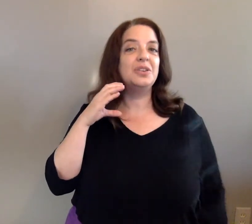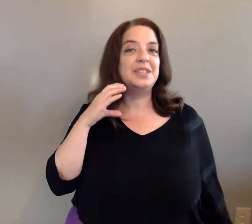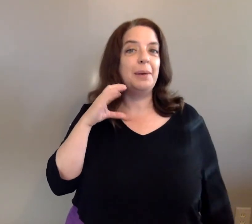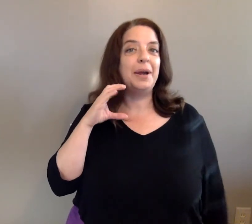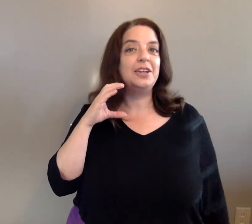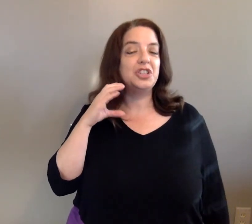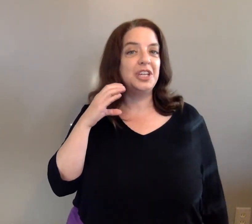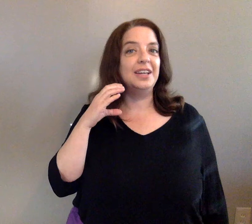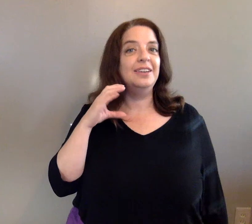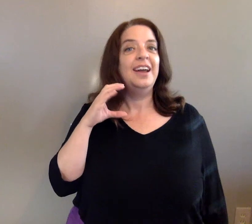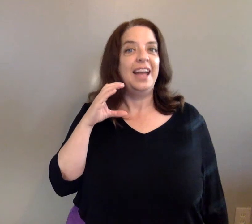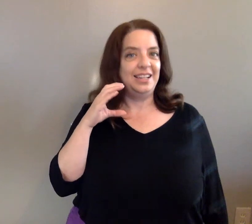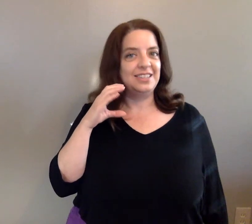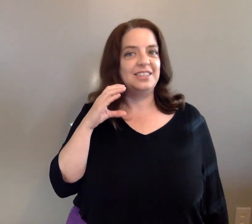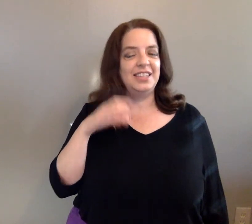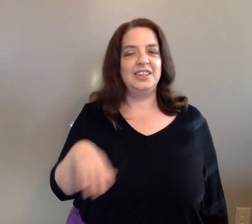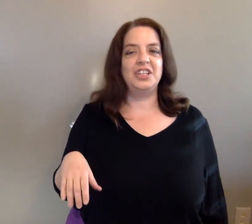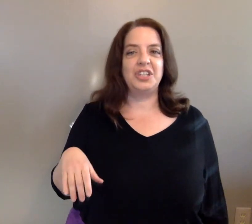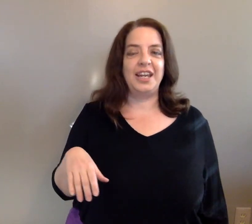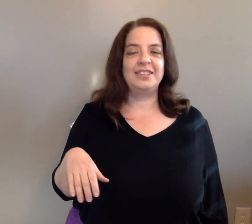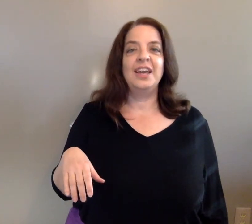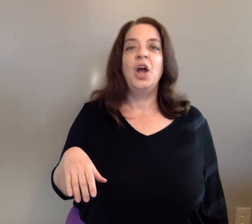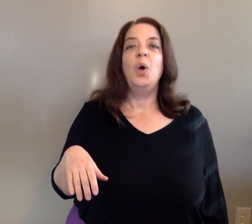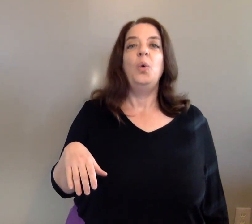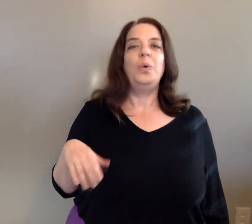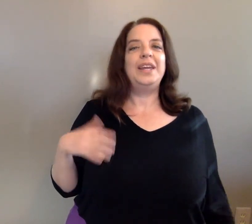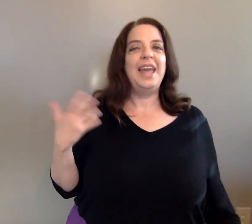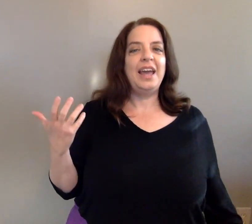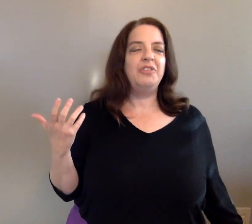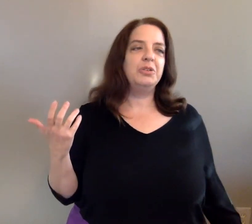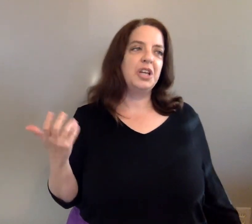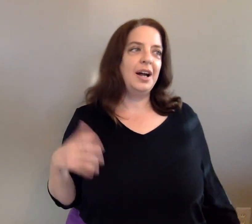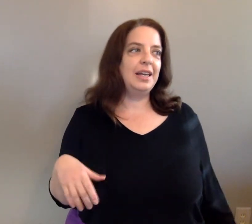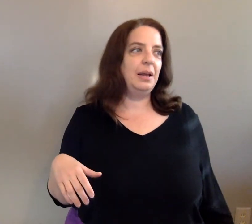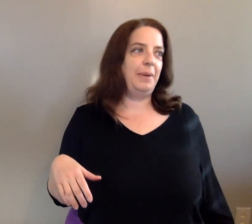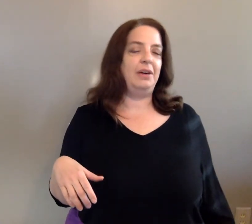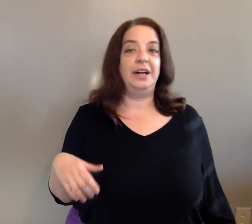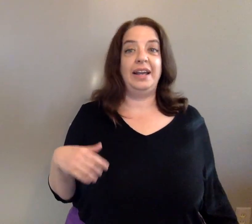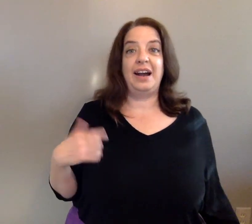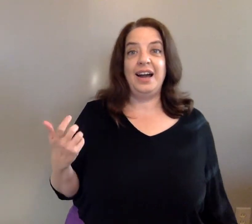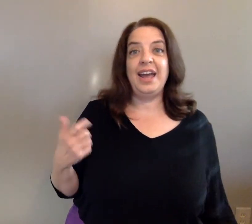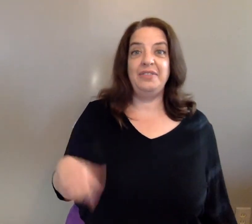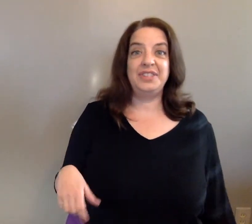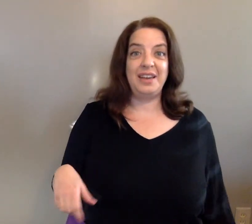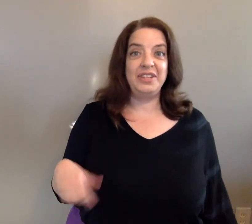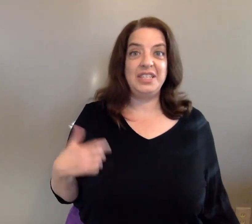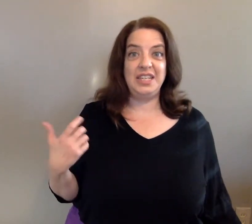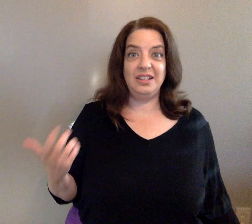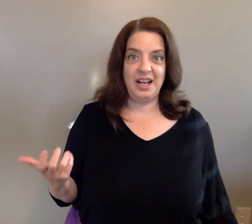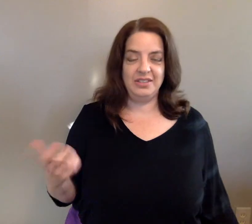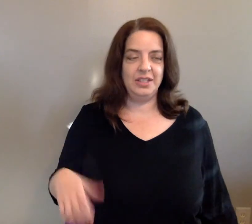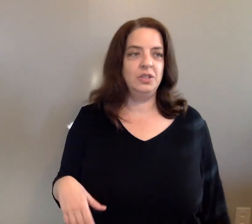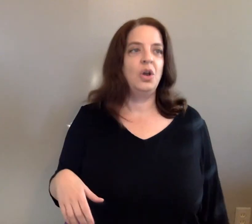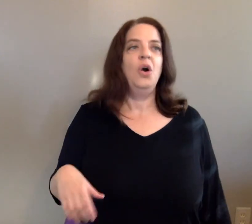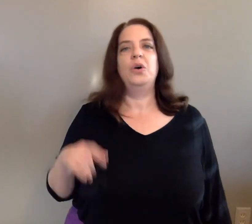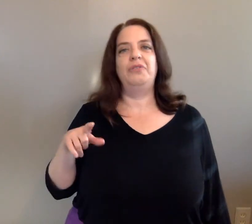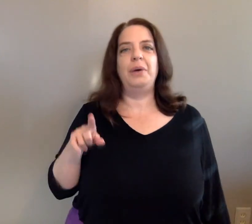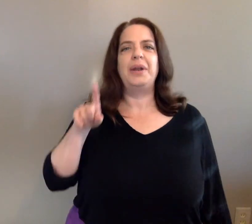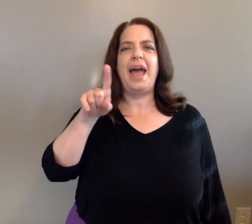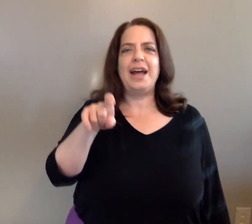down by your chin, and it's a C that shakes. We can't, if you're talking about like, I have 17 cousins, or if I want to ask